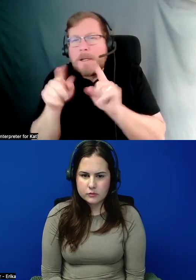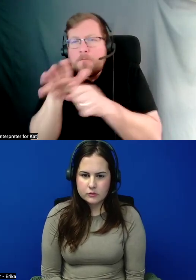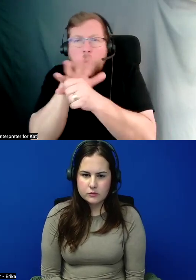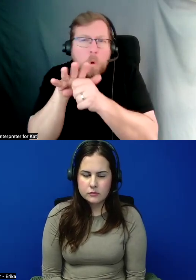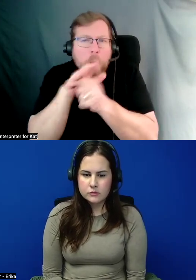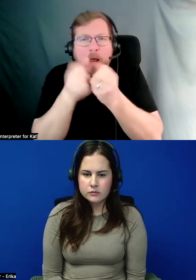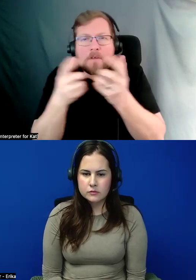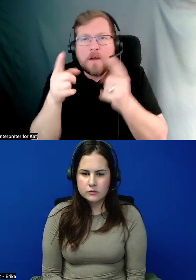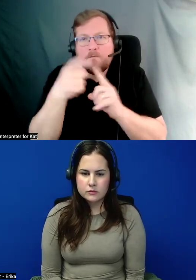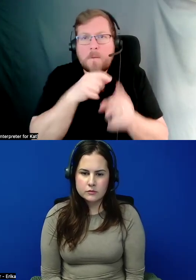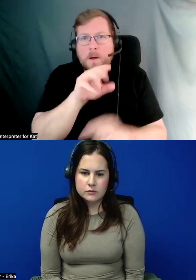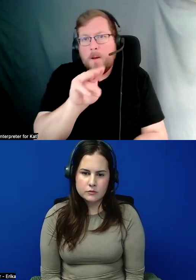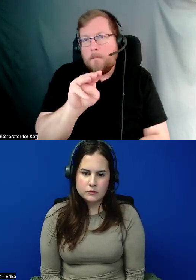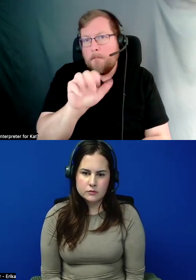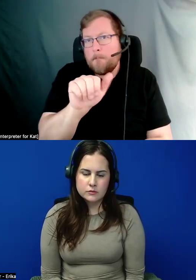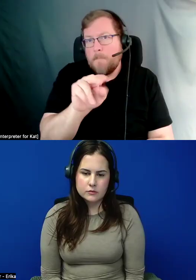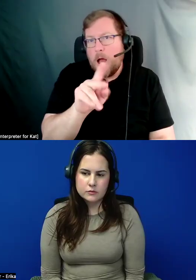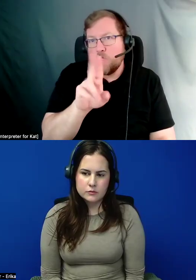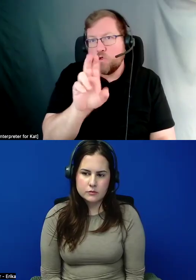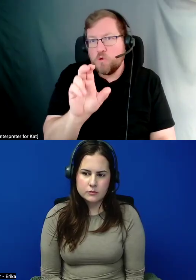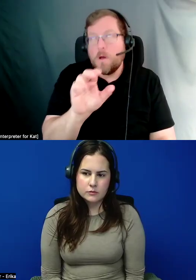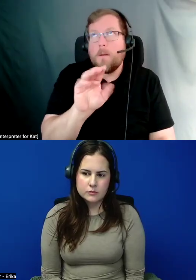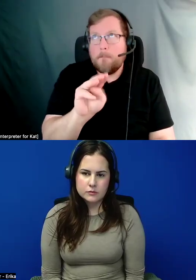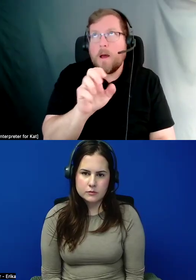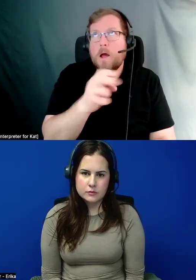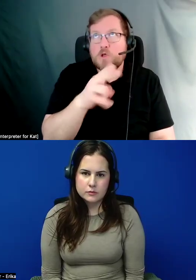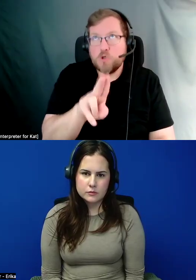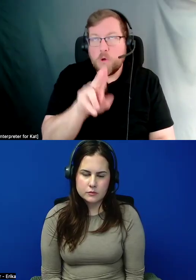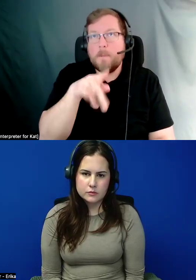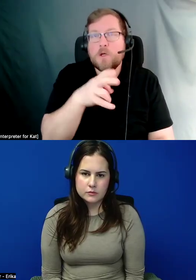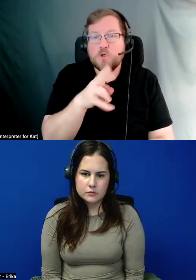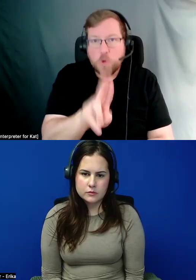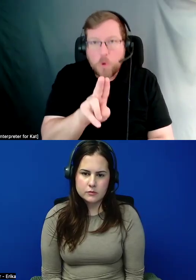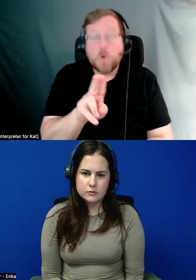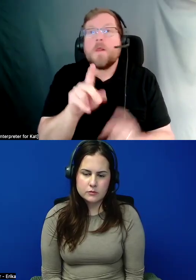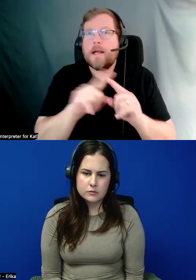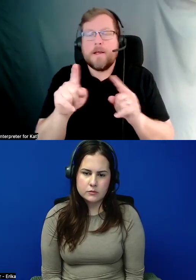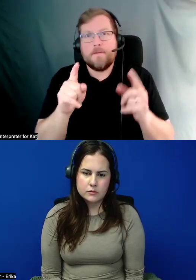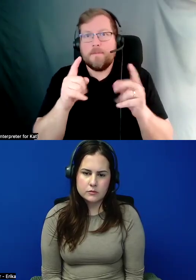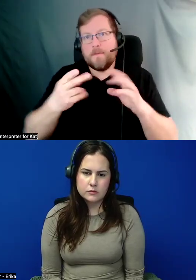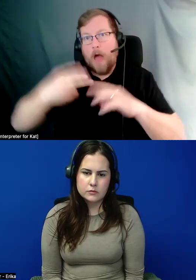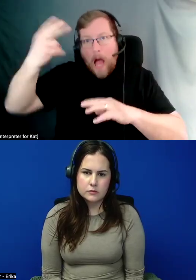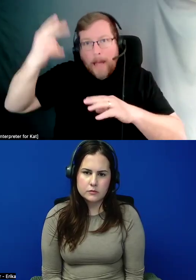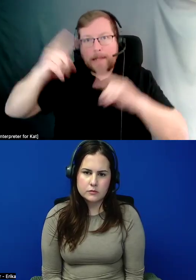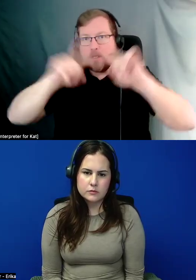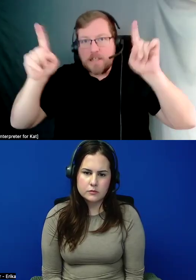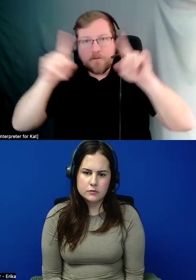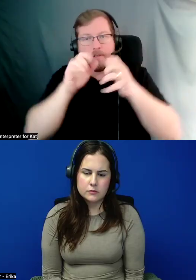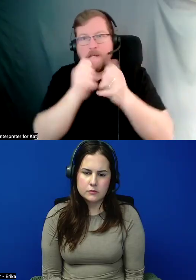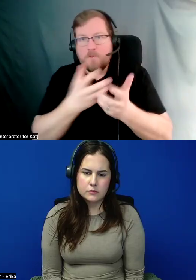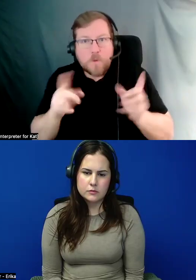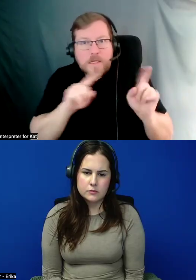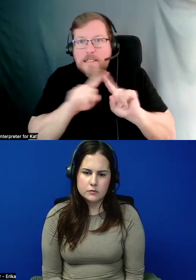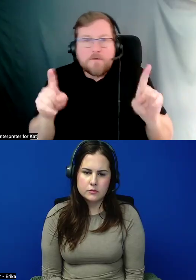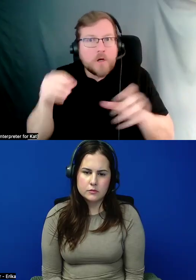from Machu Picchu and the different elevation and different location. So how was it filming like in